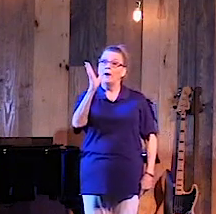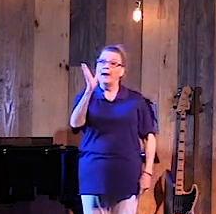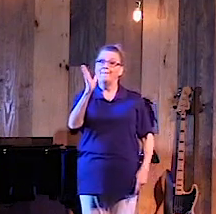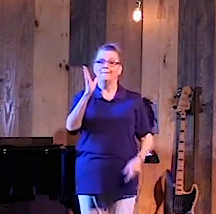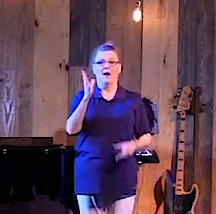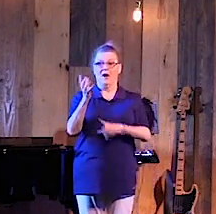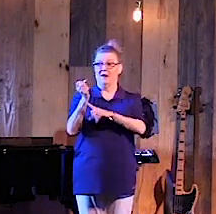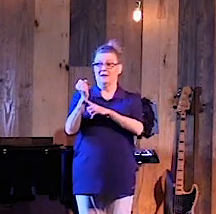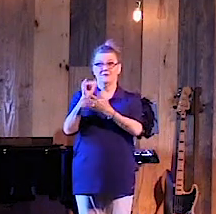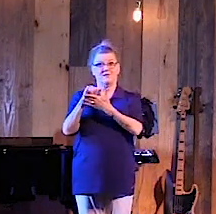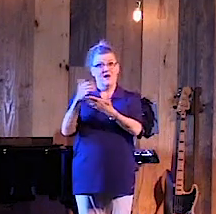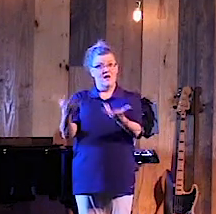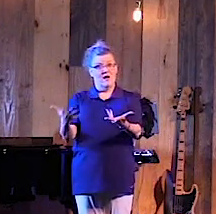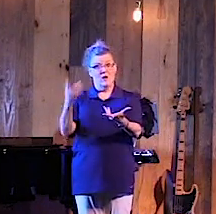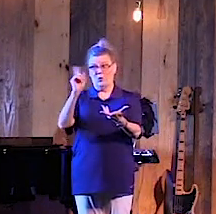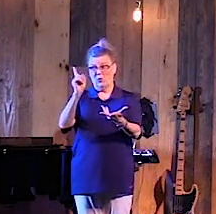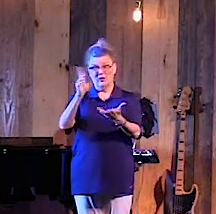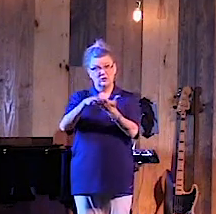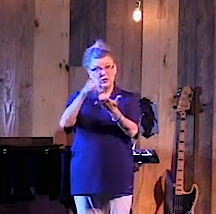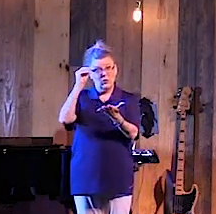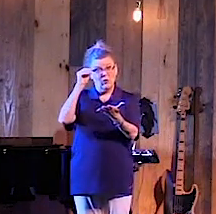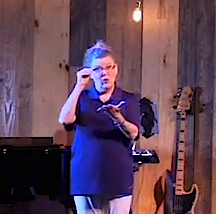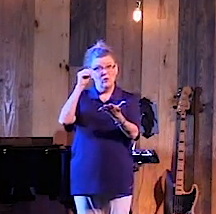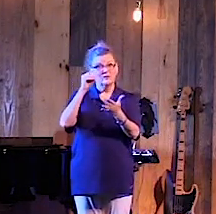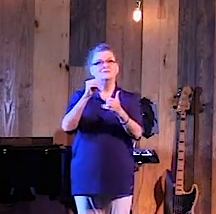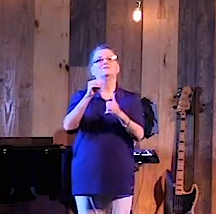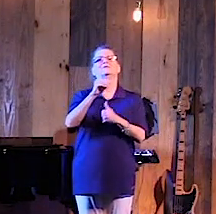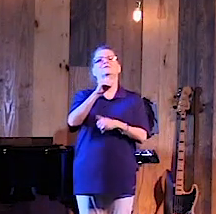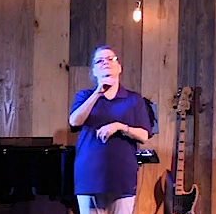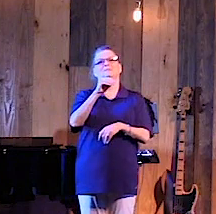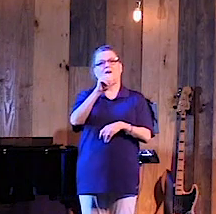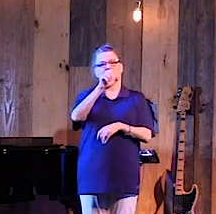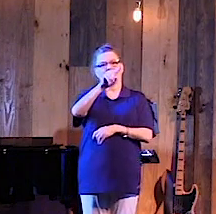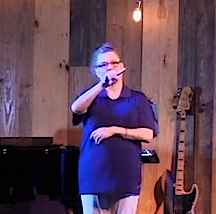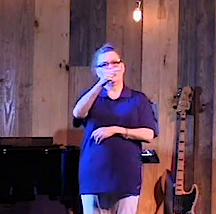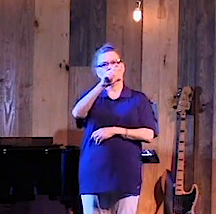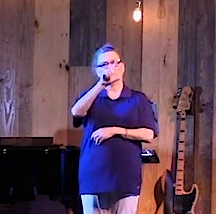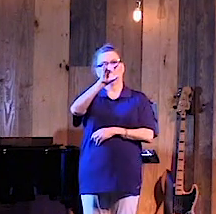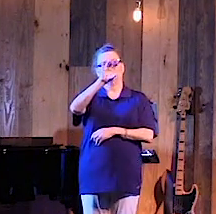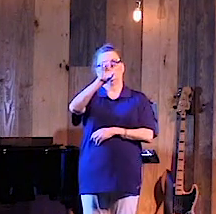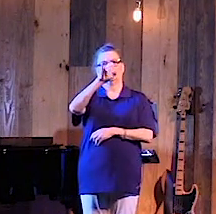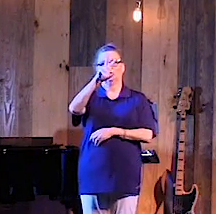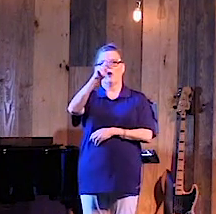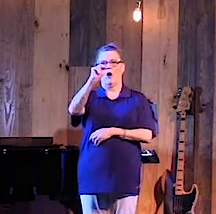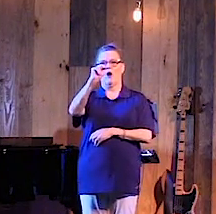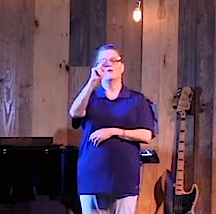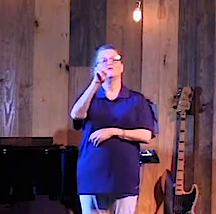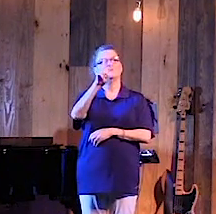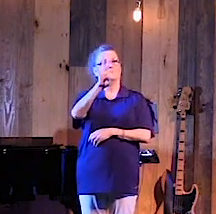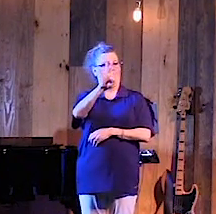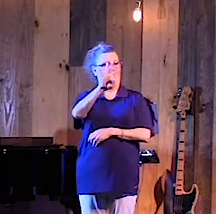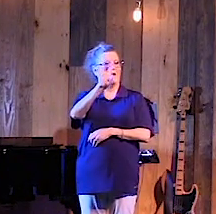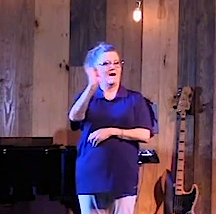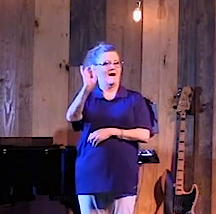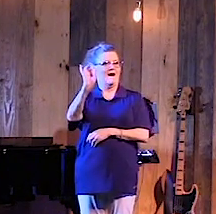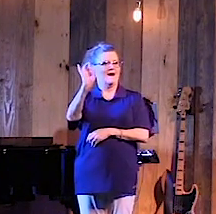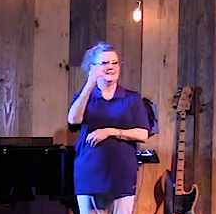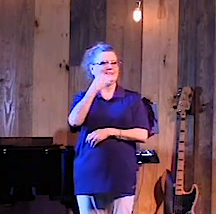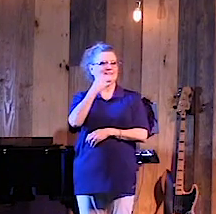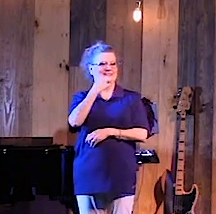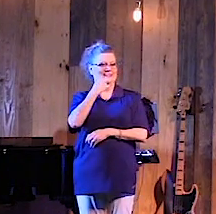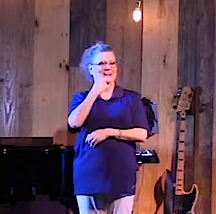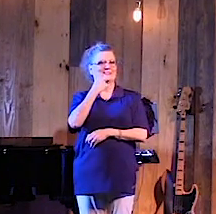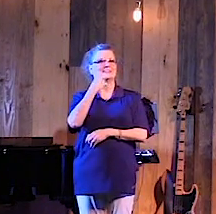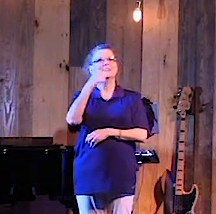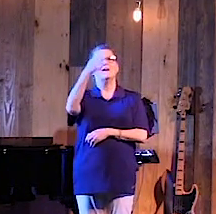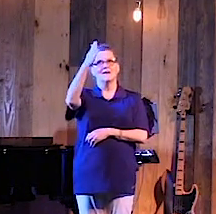She got it from the Apostle John, who said in 1 John 4:8 that God is love. But you see, that same Apostle John who said that